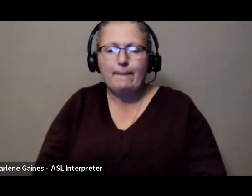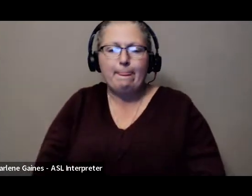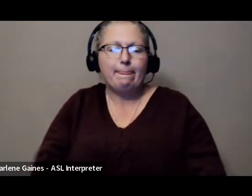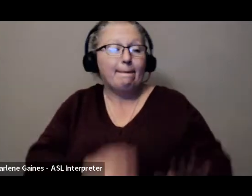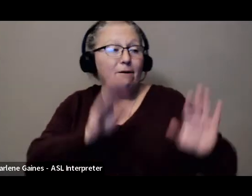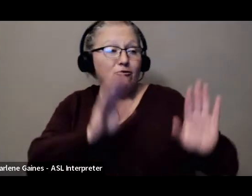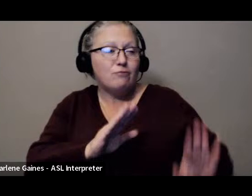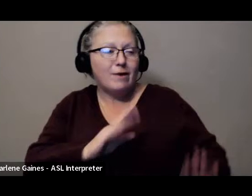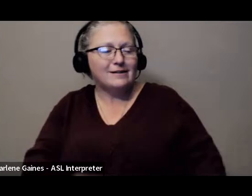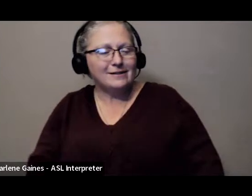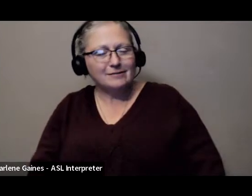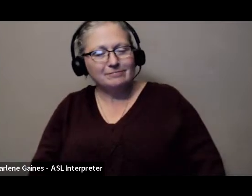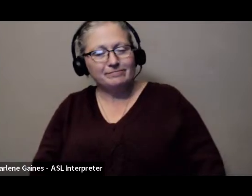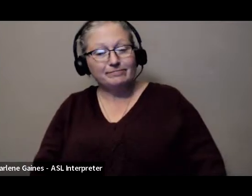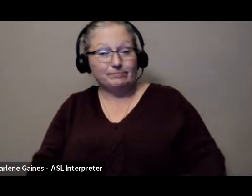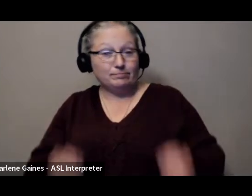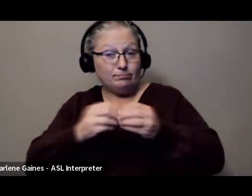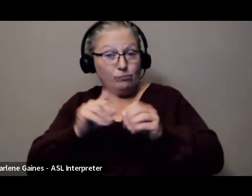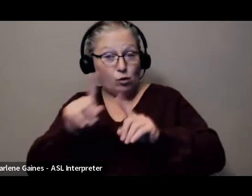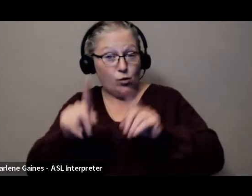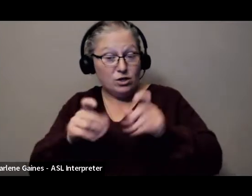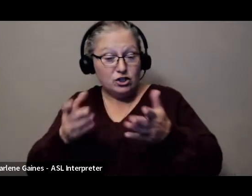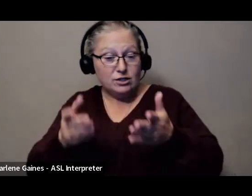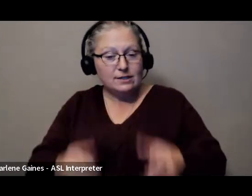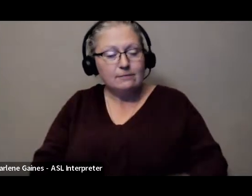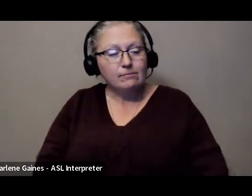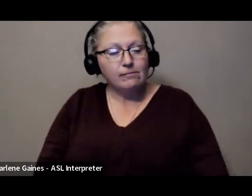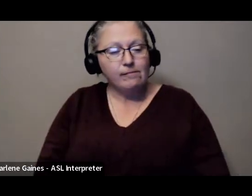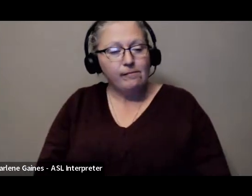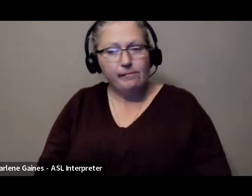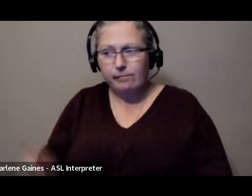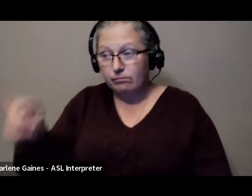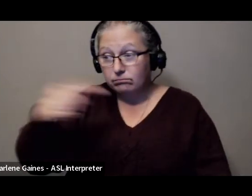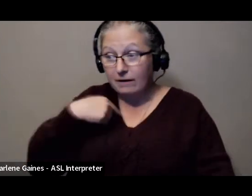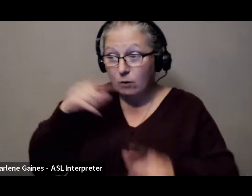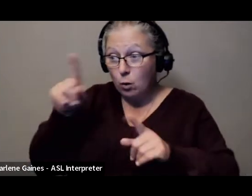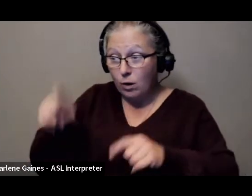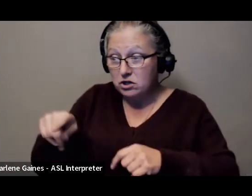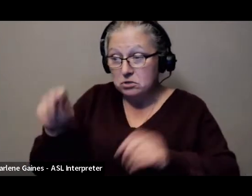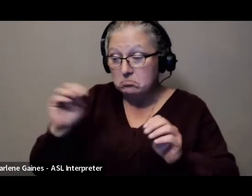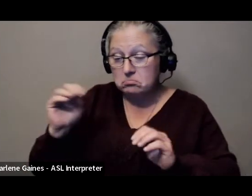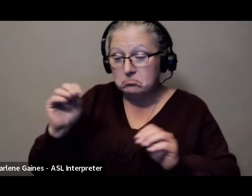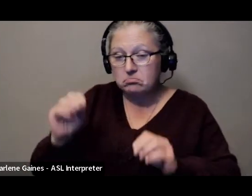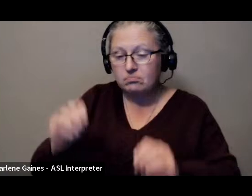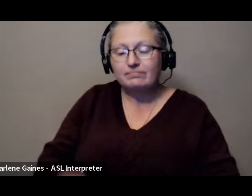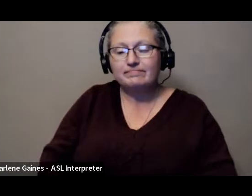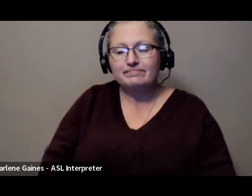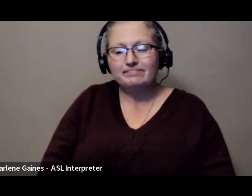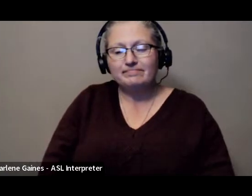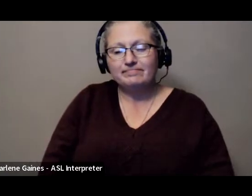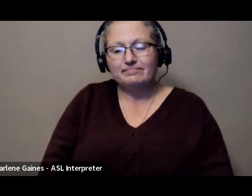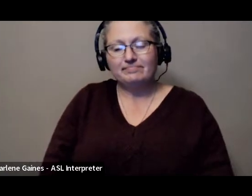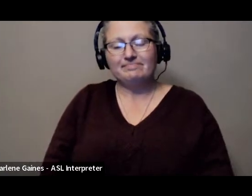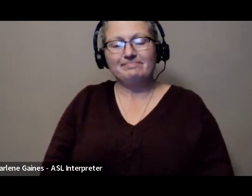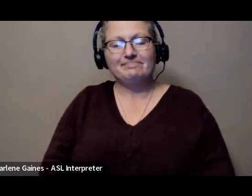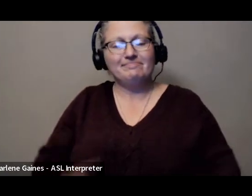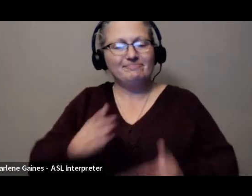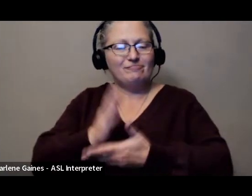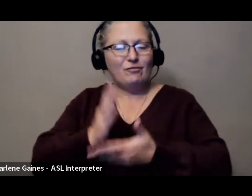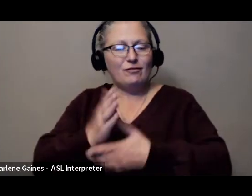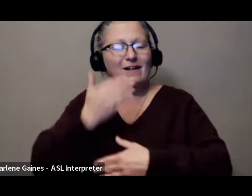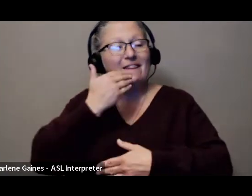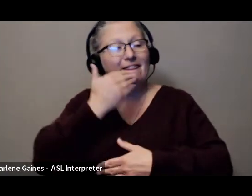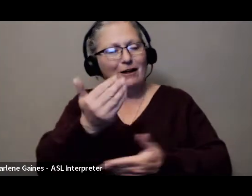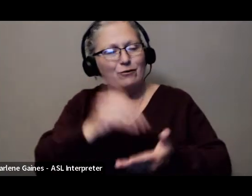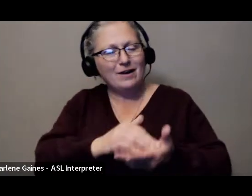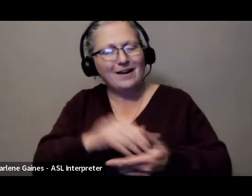Great. Any other questions? Do you all have questions? No? Okay. All right. Thank you